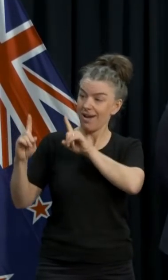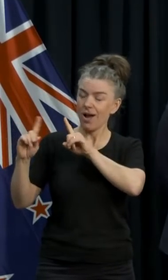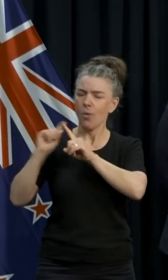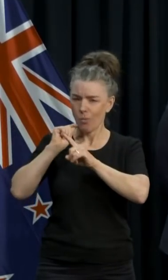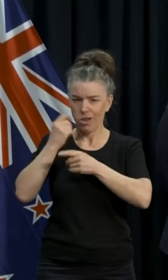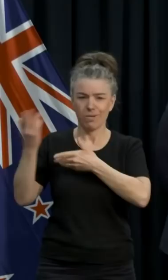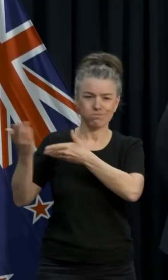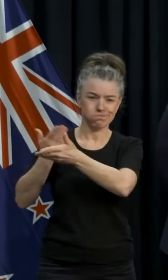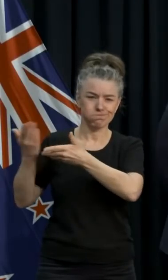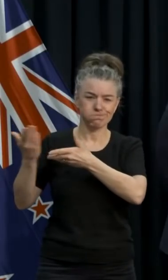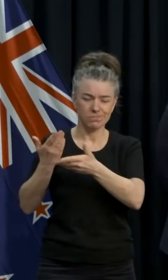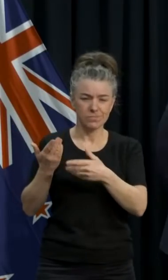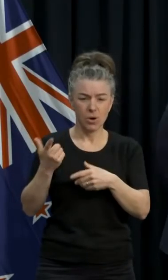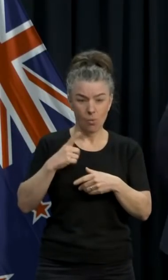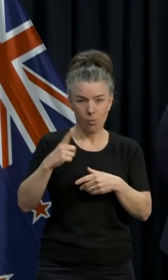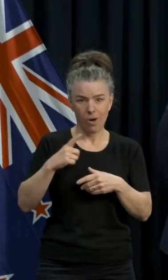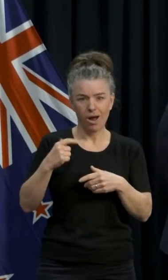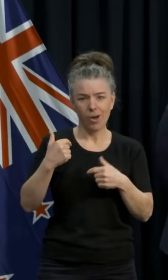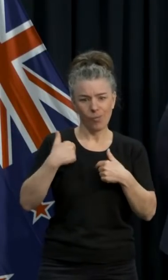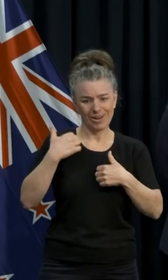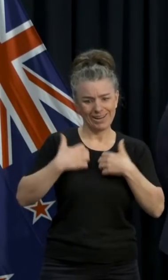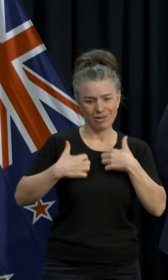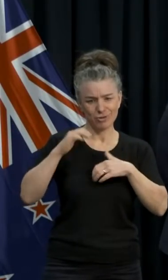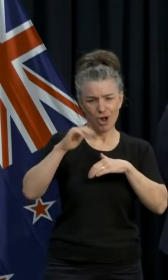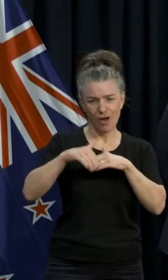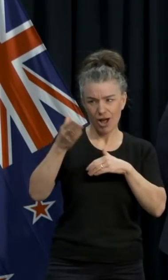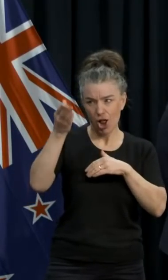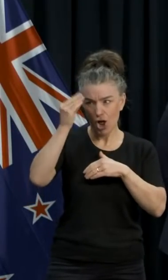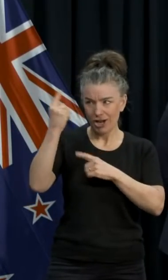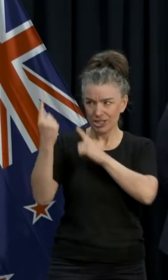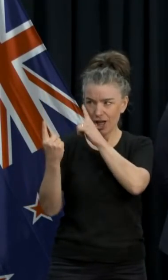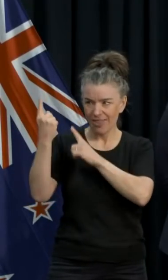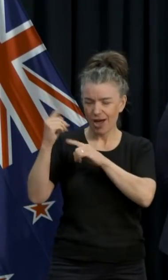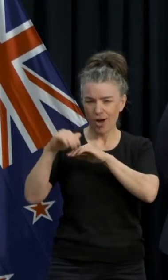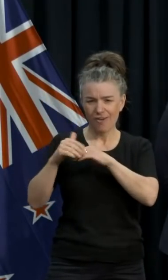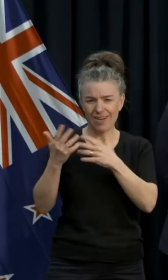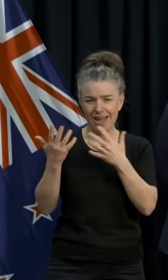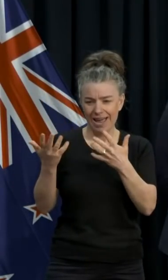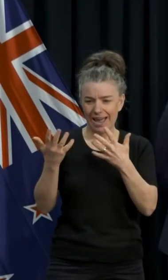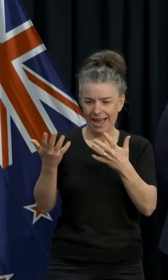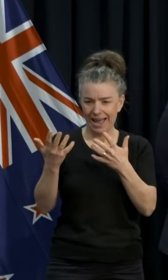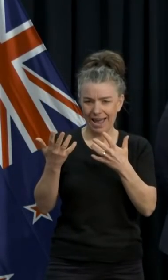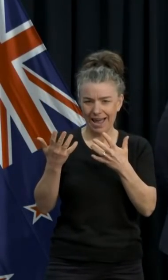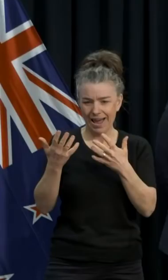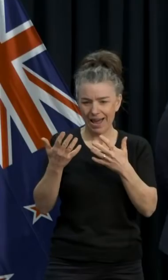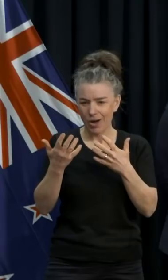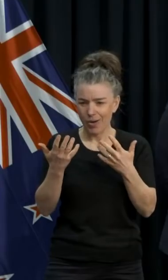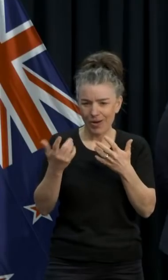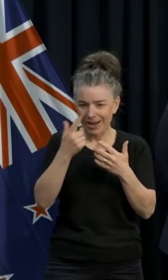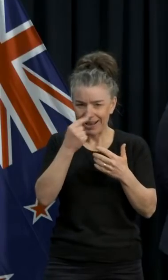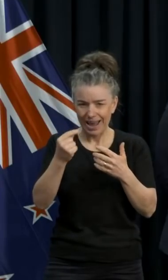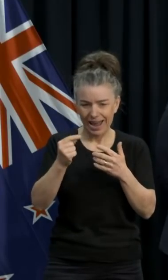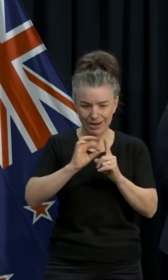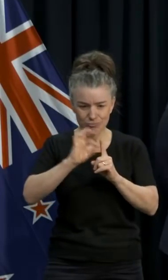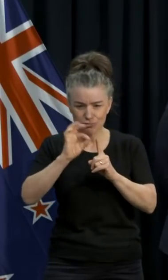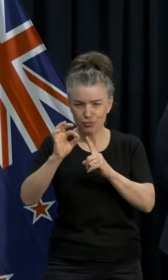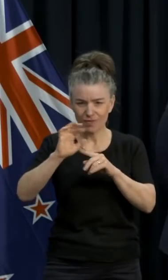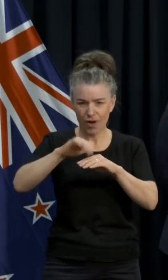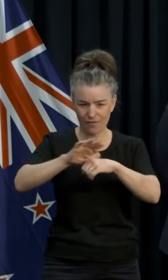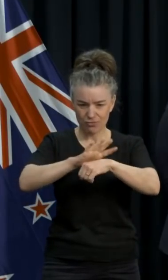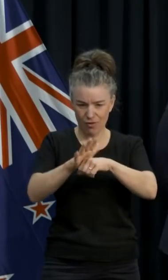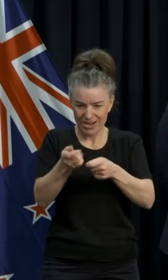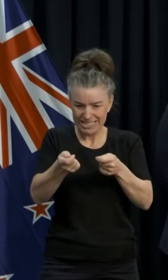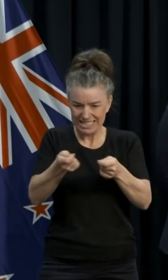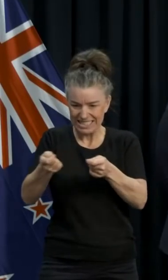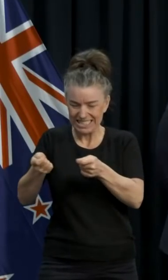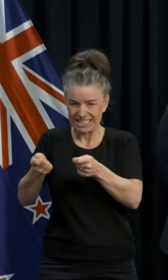discussing, because we continue to be very interested in learning from each other about what else we can do to improve